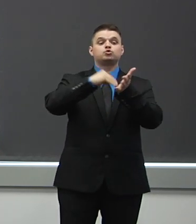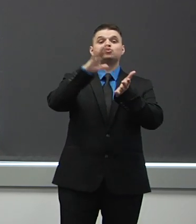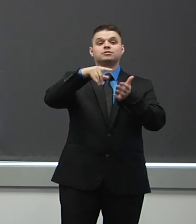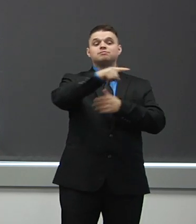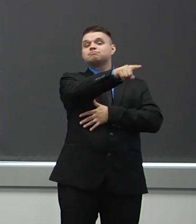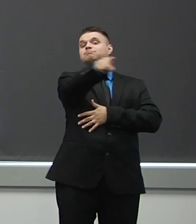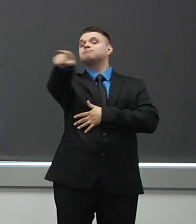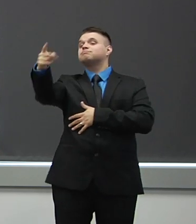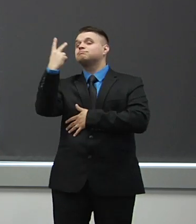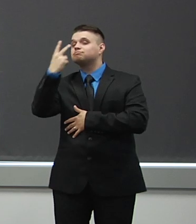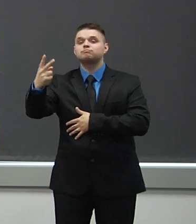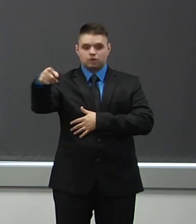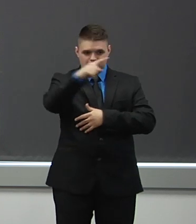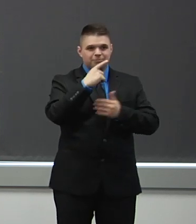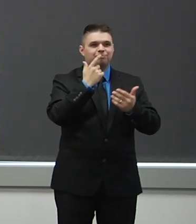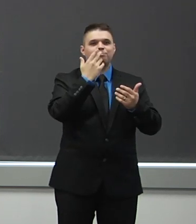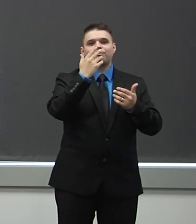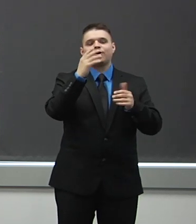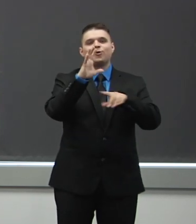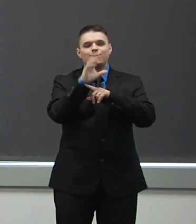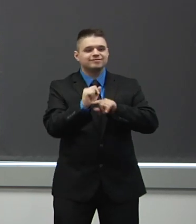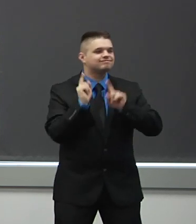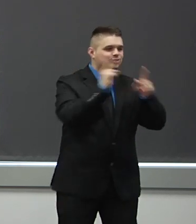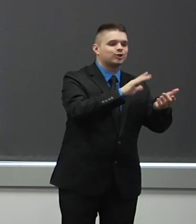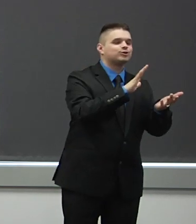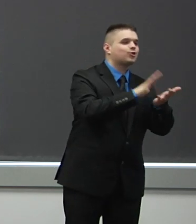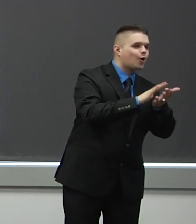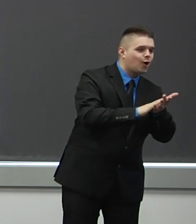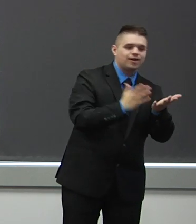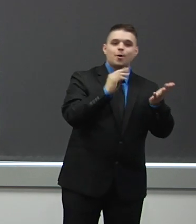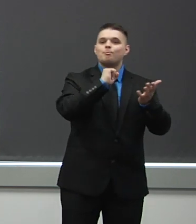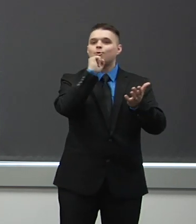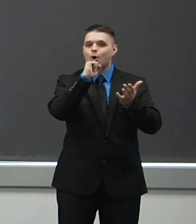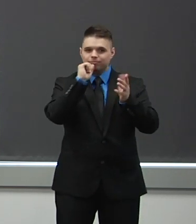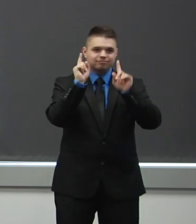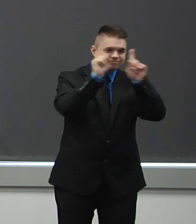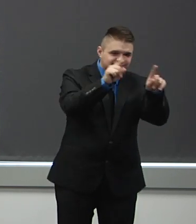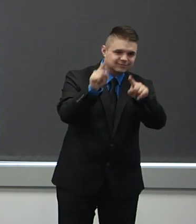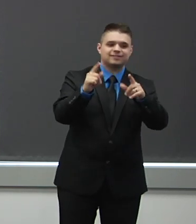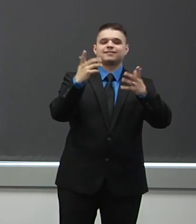missing classes, prom, and graduation ceremonies.